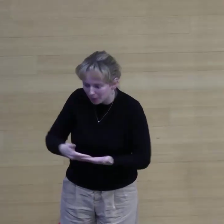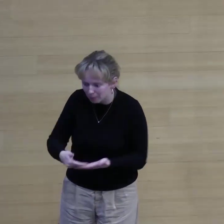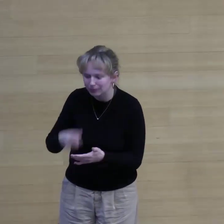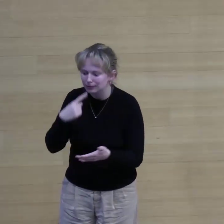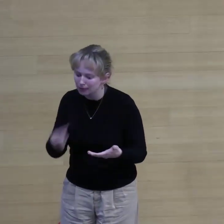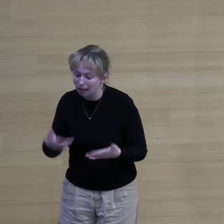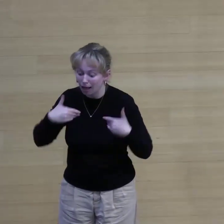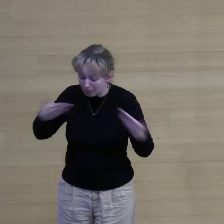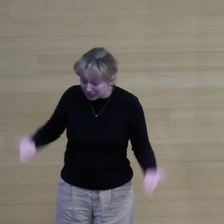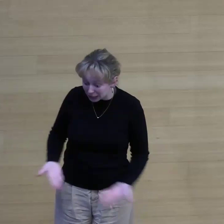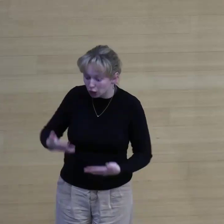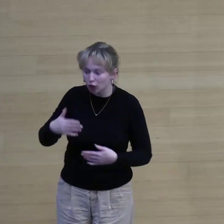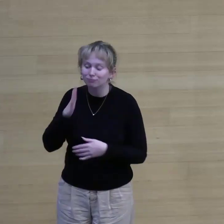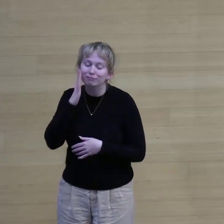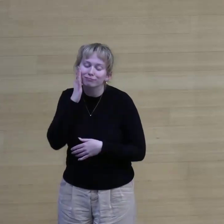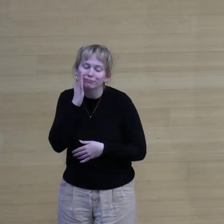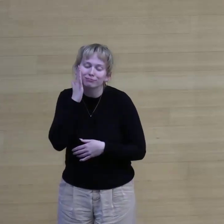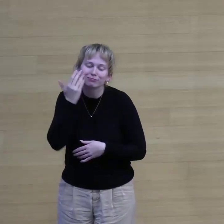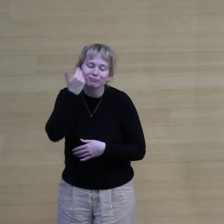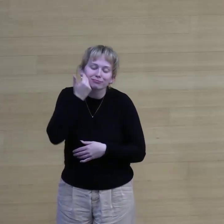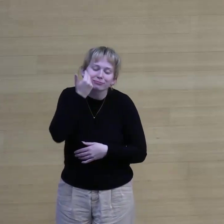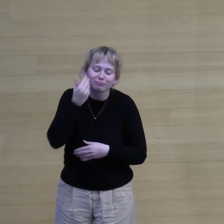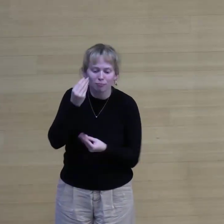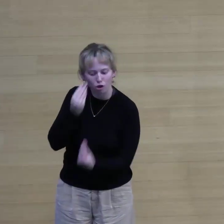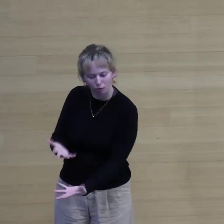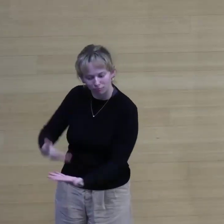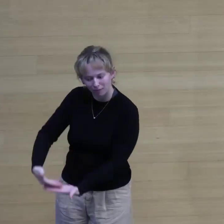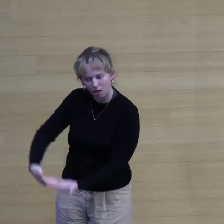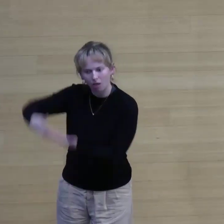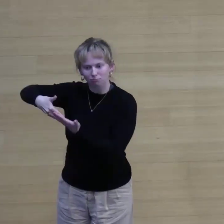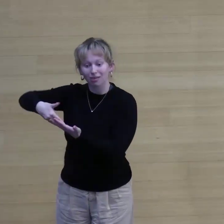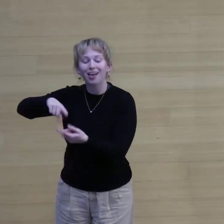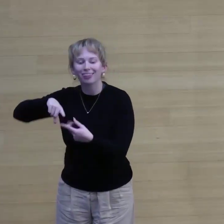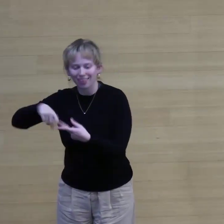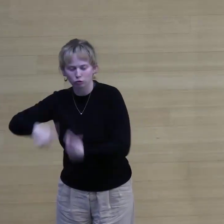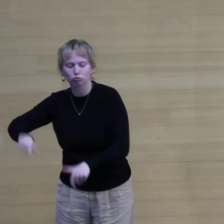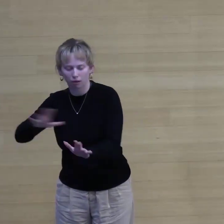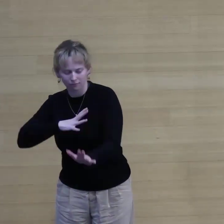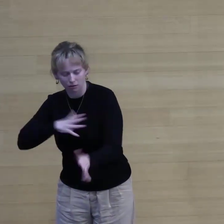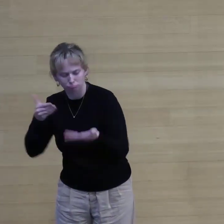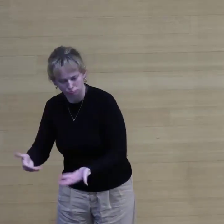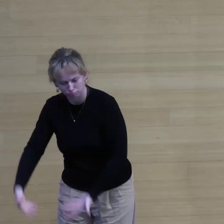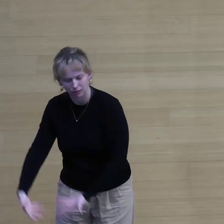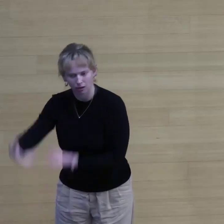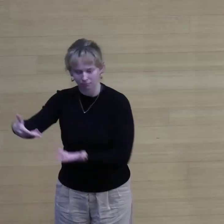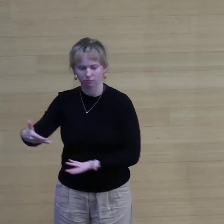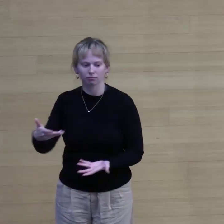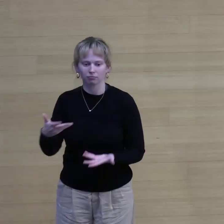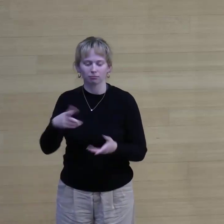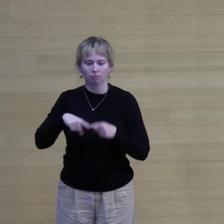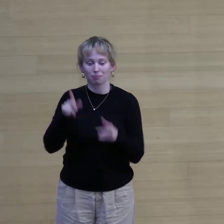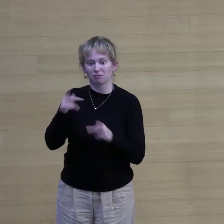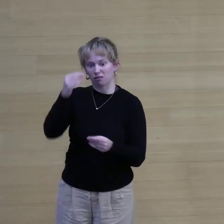them you're there, rub the cheek, let him know you're gonna pick him up, and then try picking up the baby. And so again, people